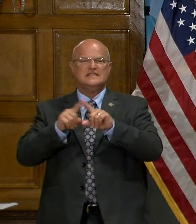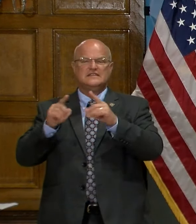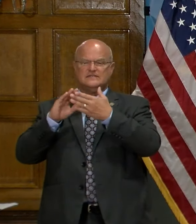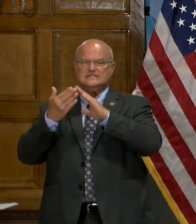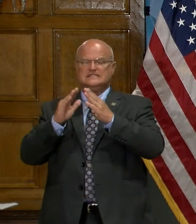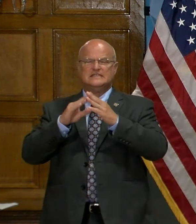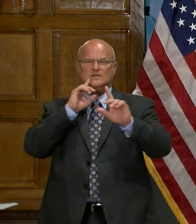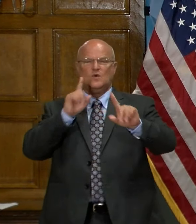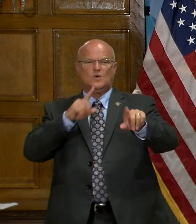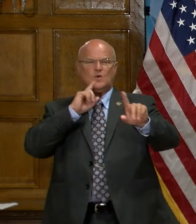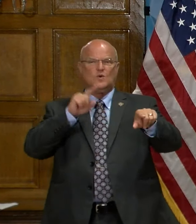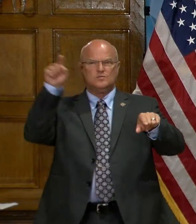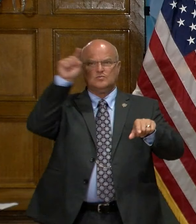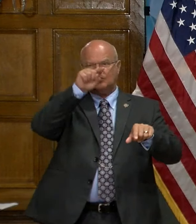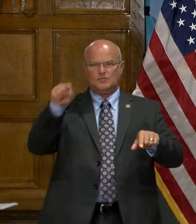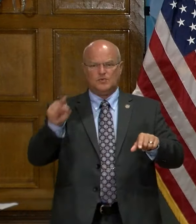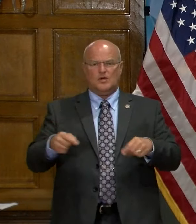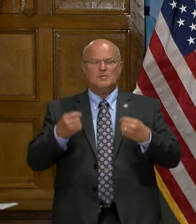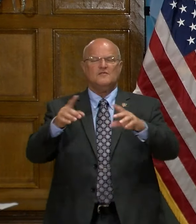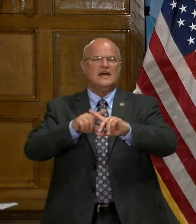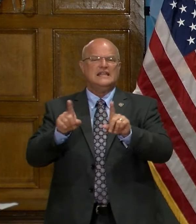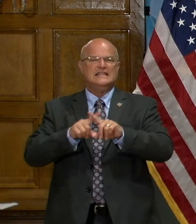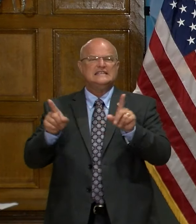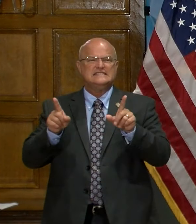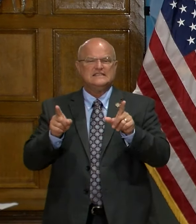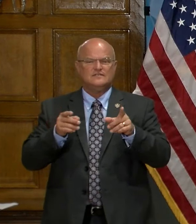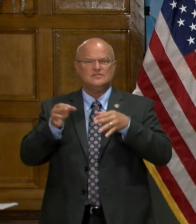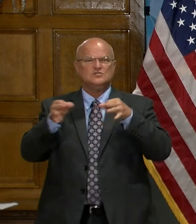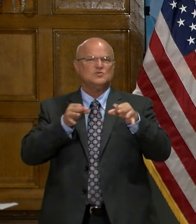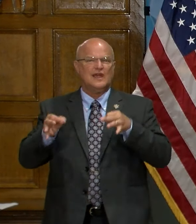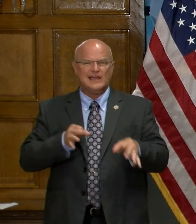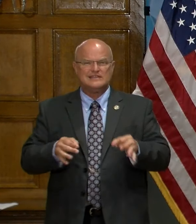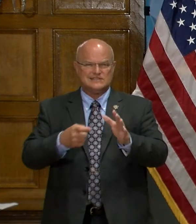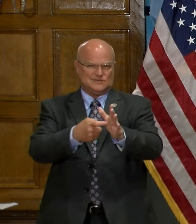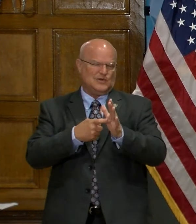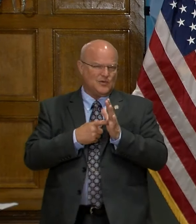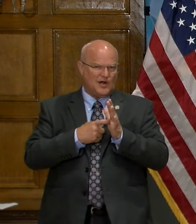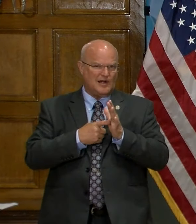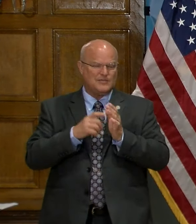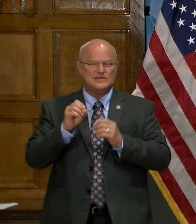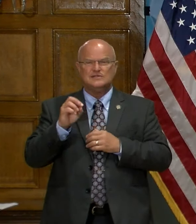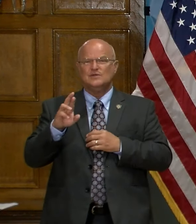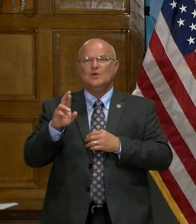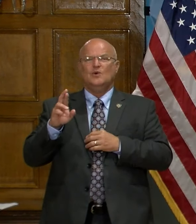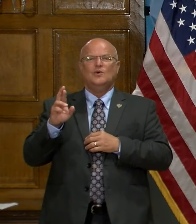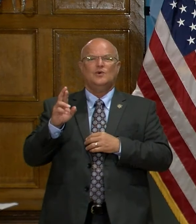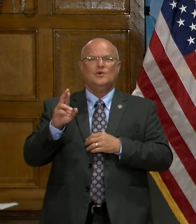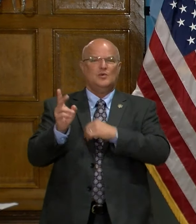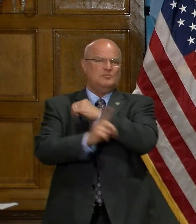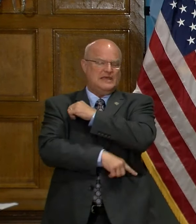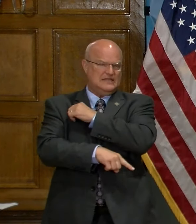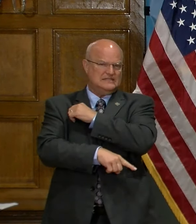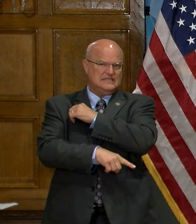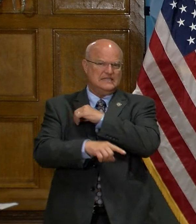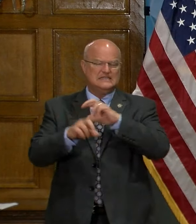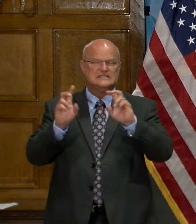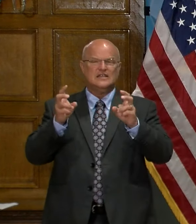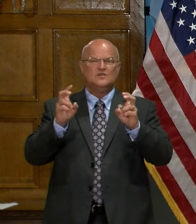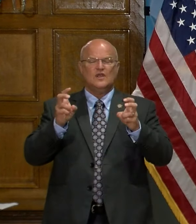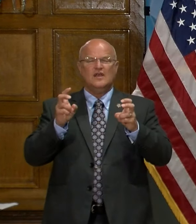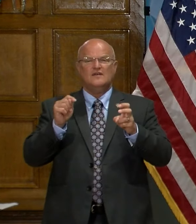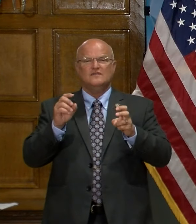municipal ordinances all providing different directions and requirements or penalties in